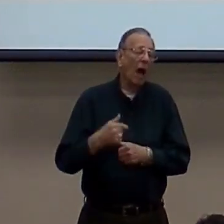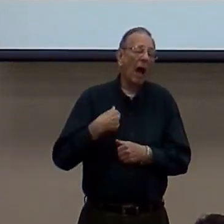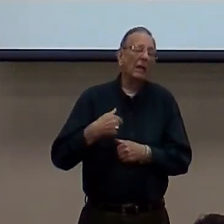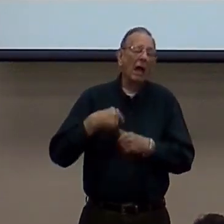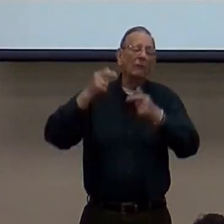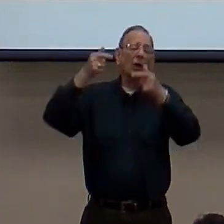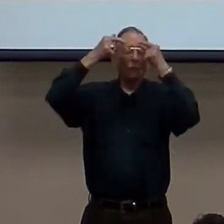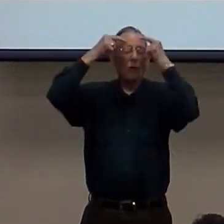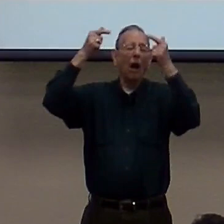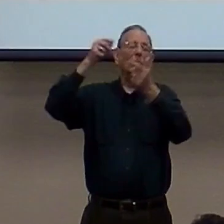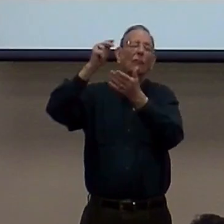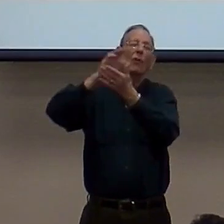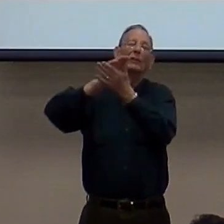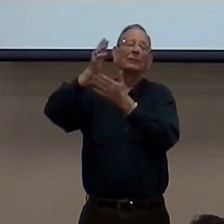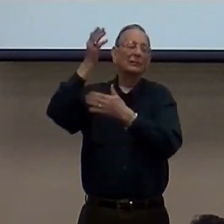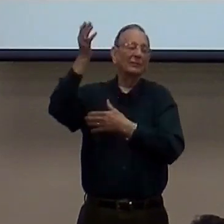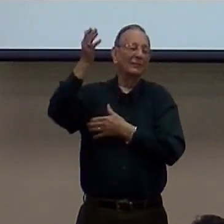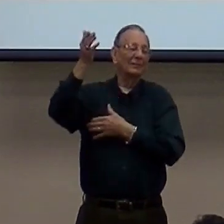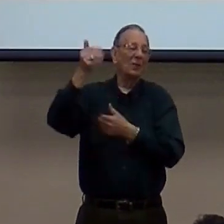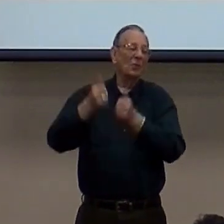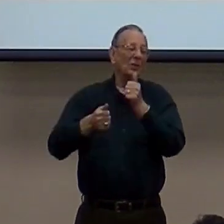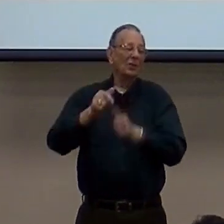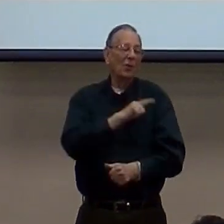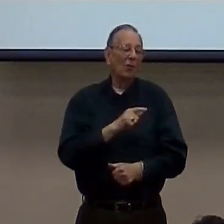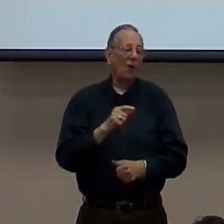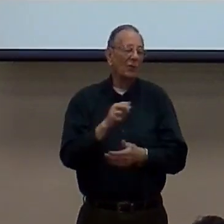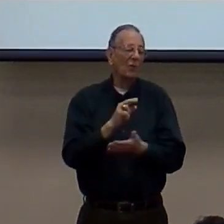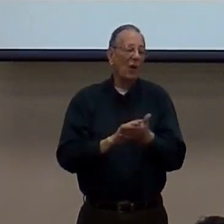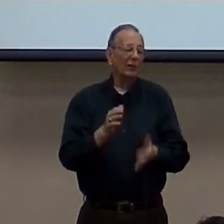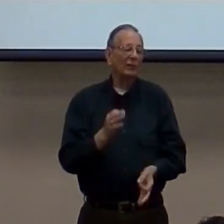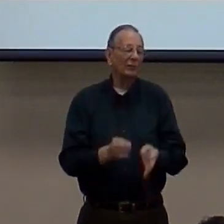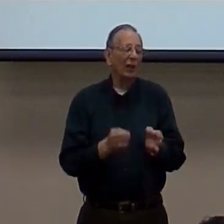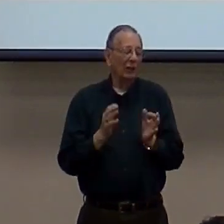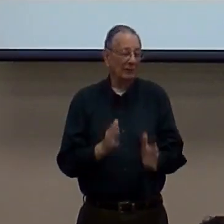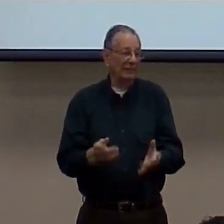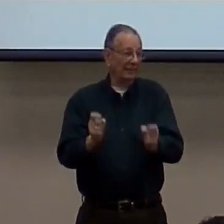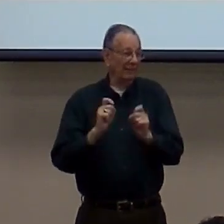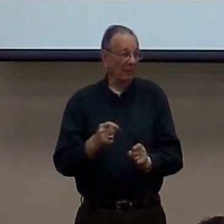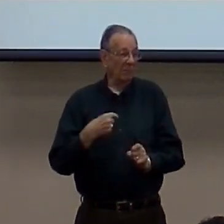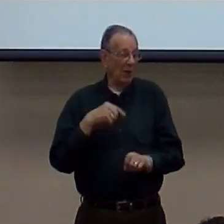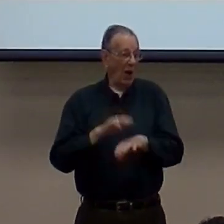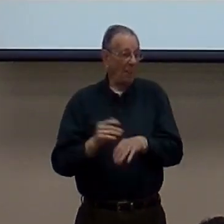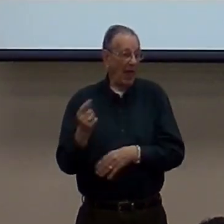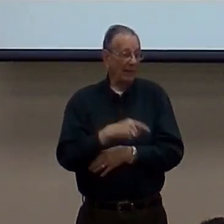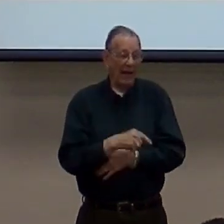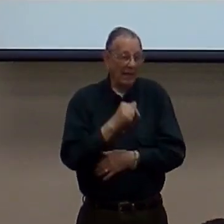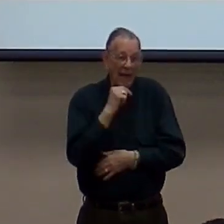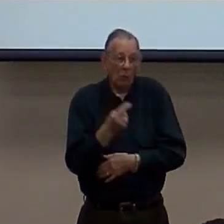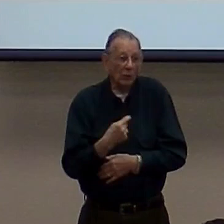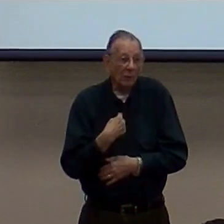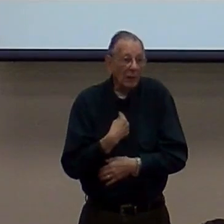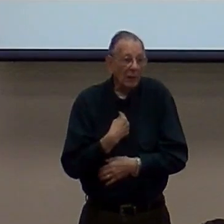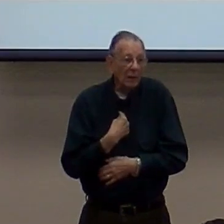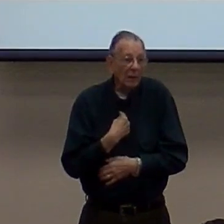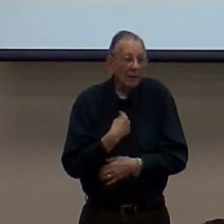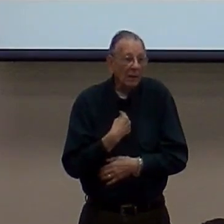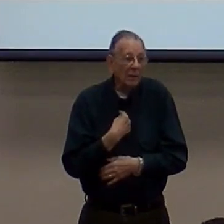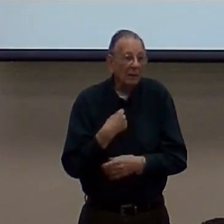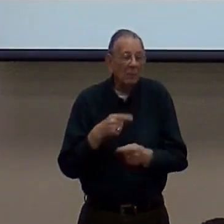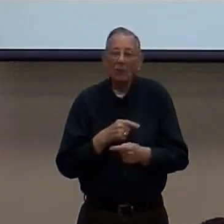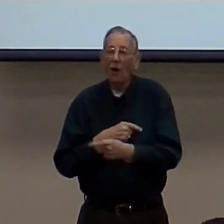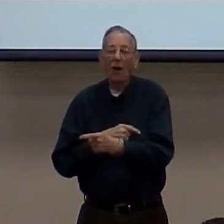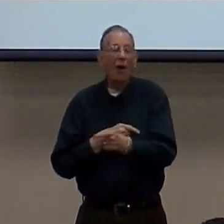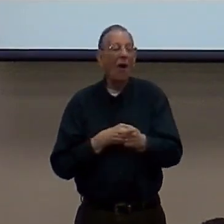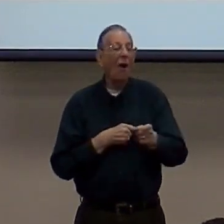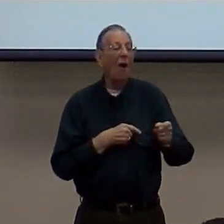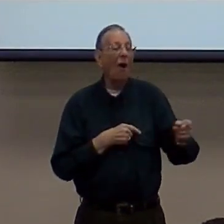me a crown of righteousness, which the Lord, the righteous judge, has given to me on that day, not only to me, but also